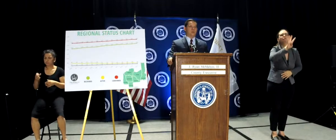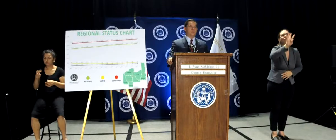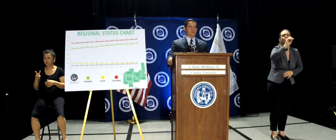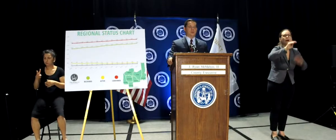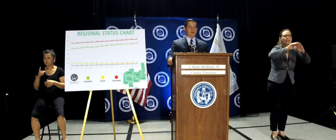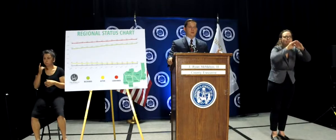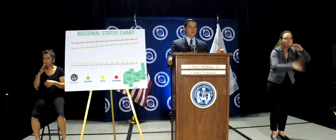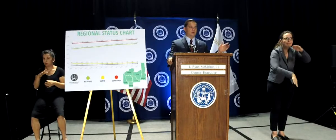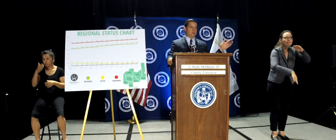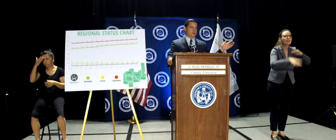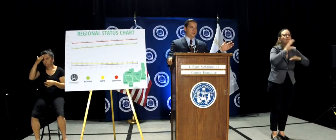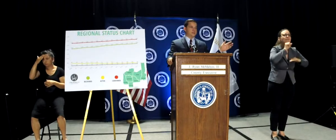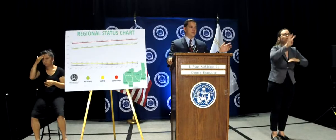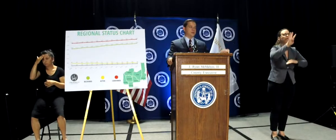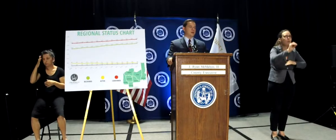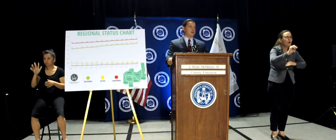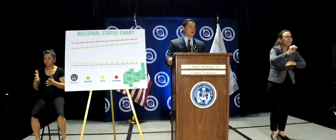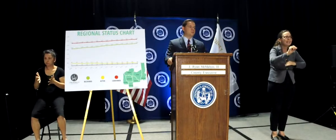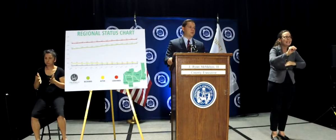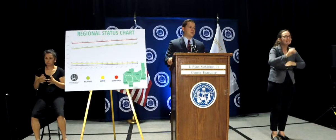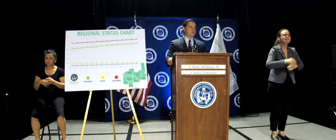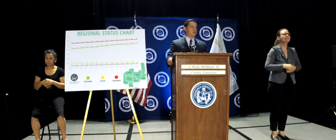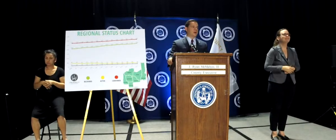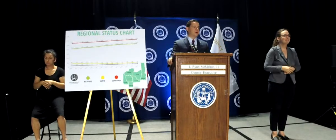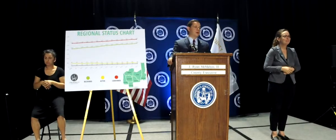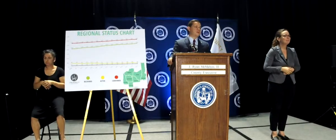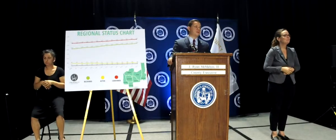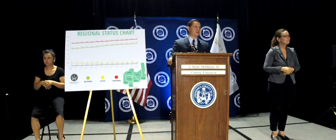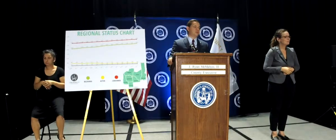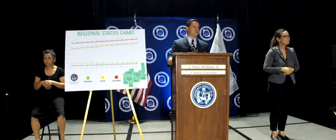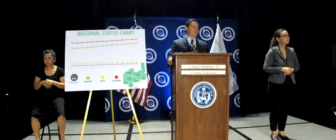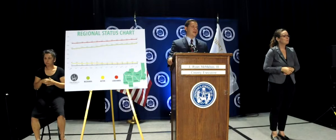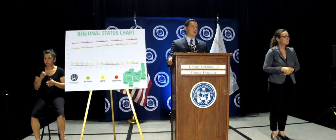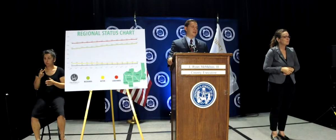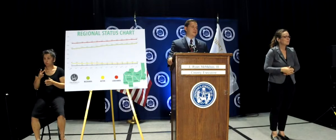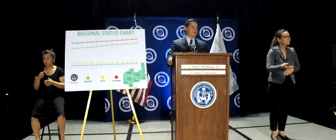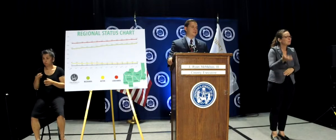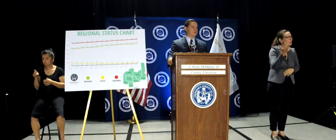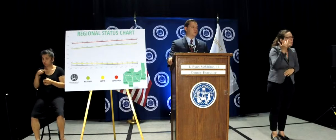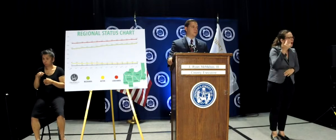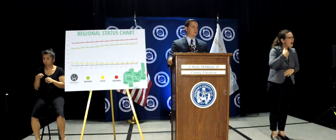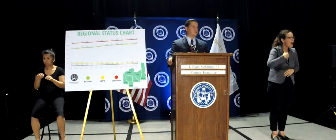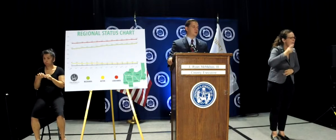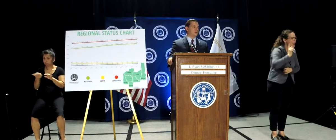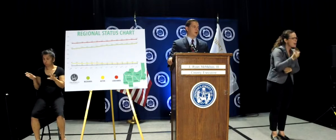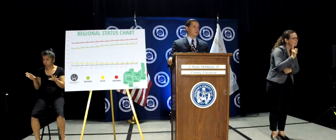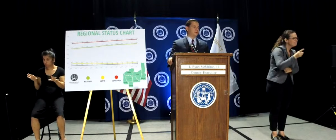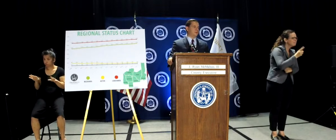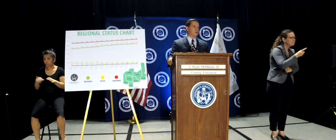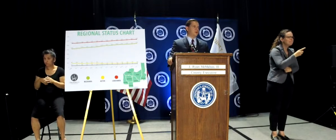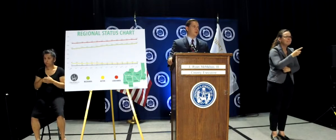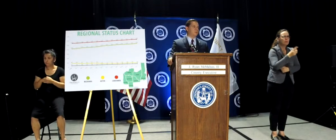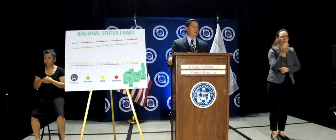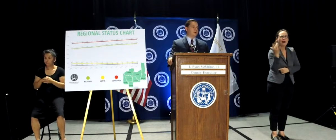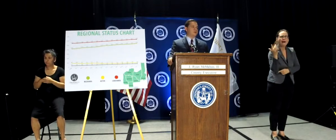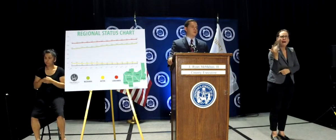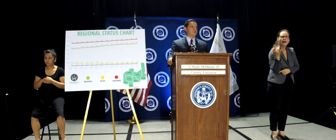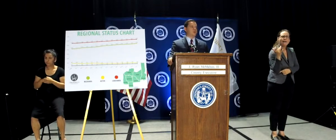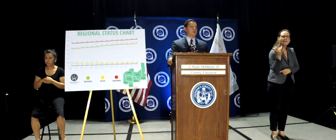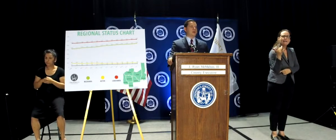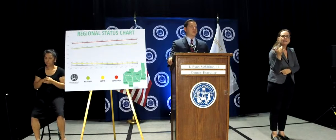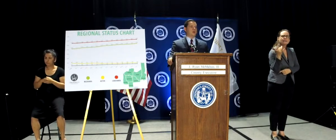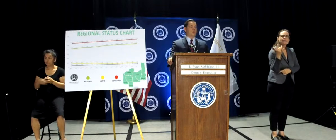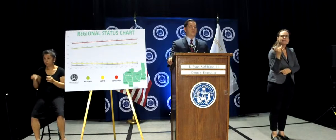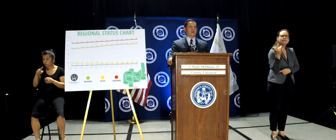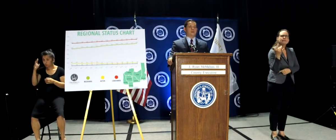on you? You get it, you don't get that sick, is because you are in an isolation for 10 days. That's disruptive to your life. Because of